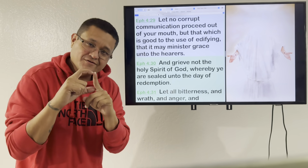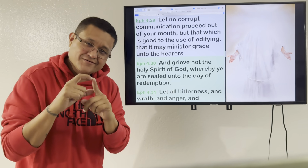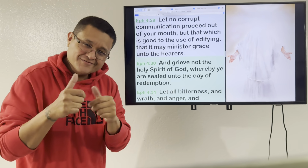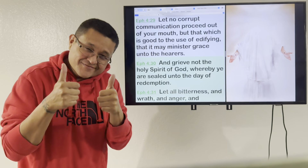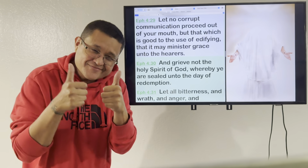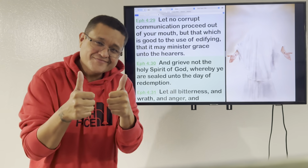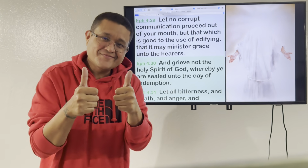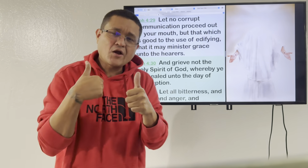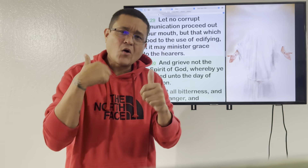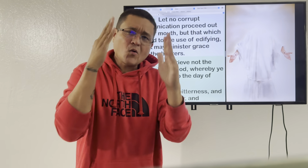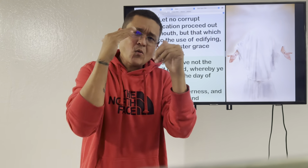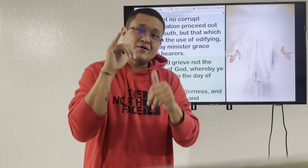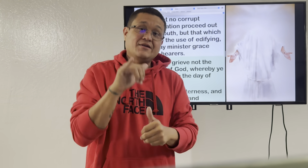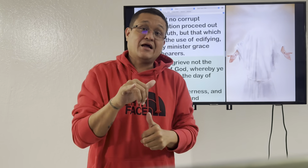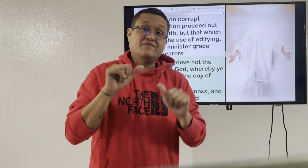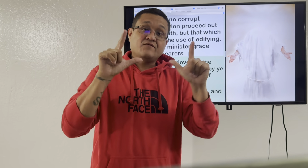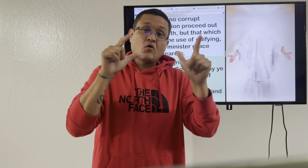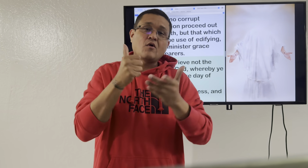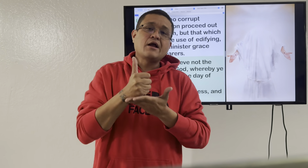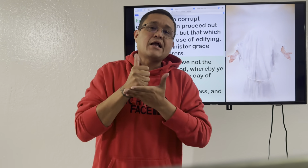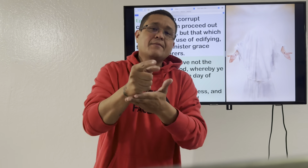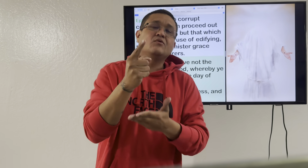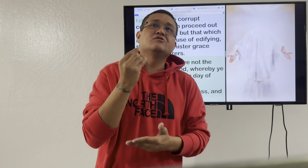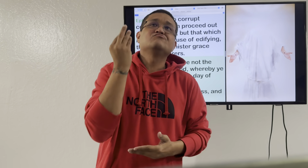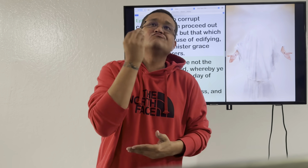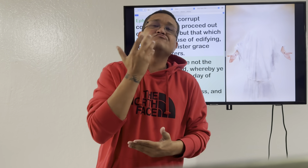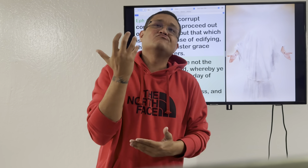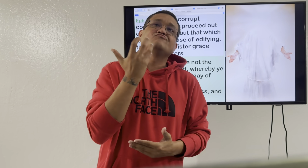Think on the wonderful word. I hope this vlog helped you.